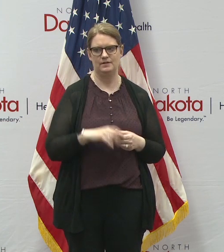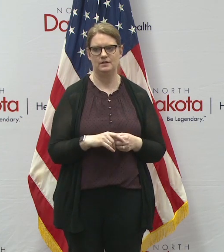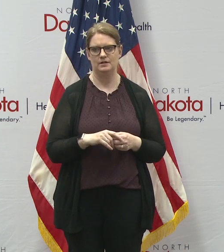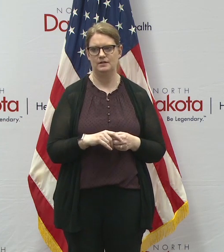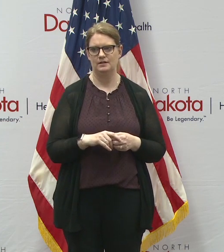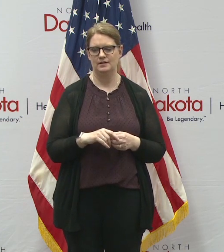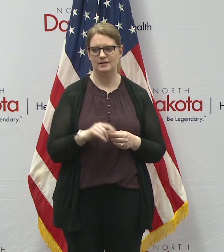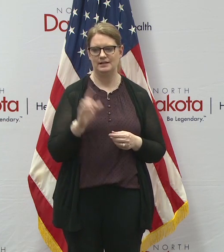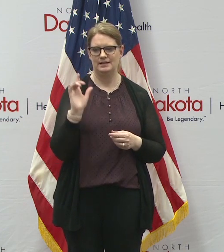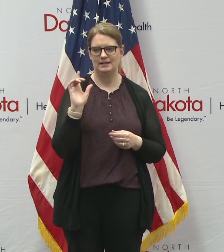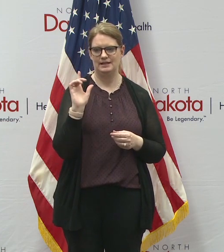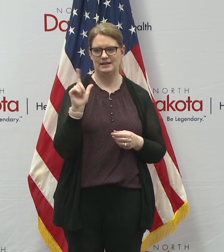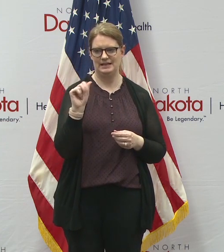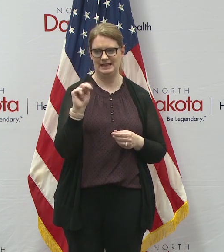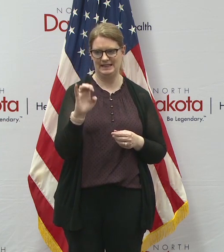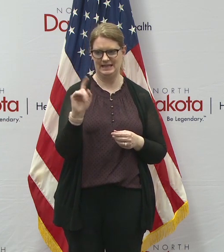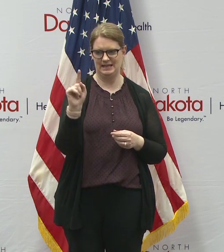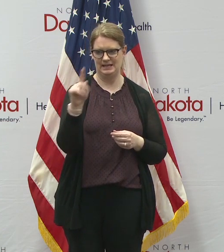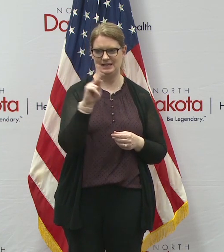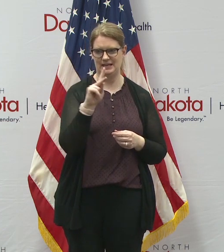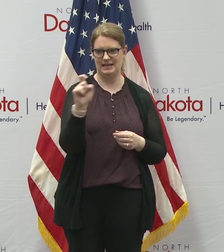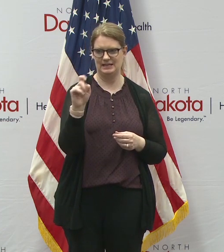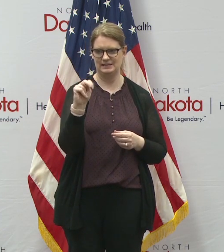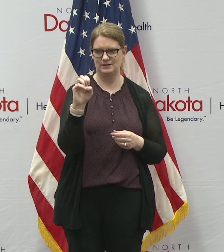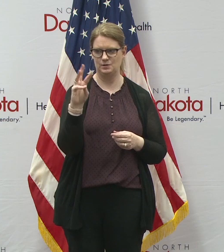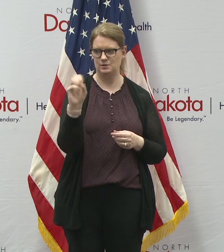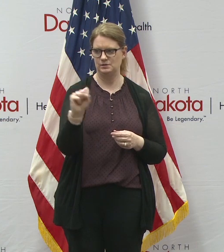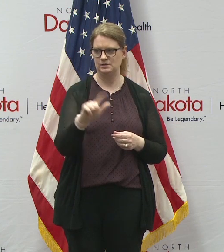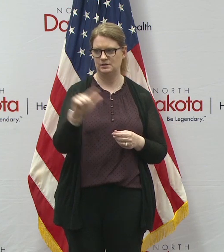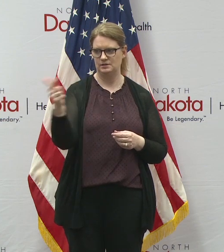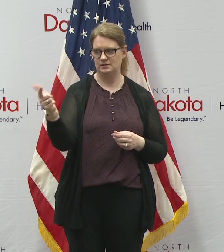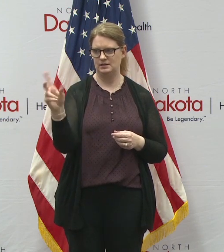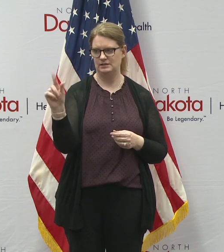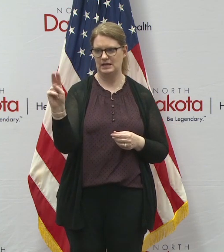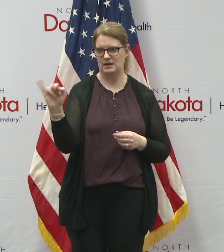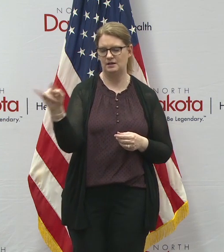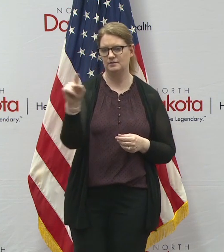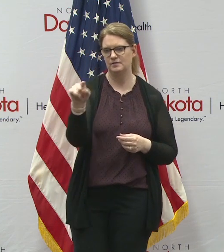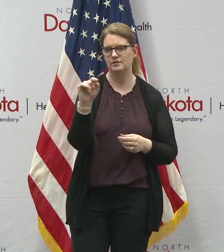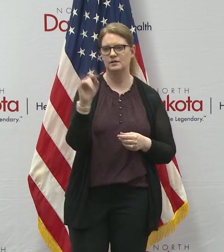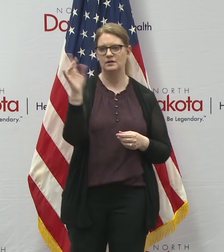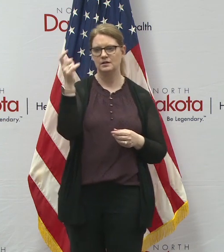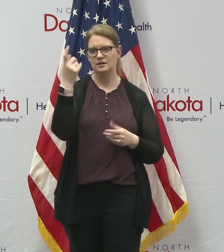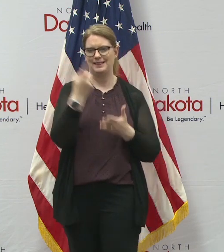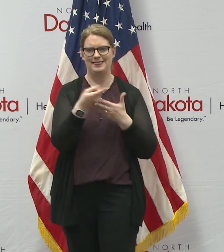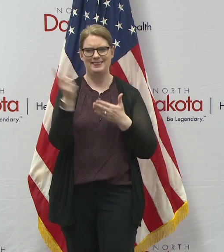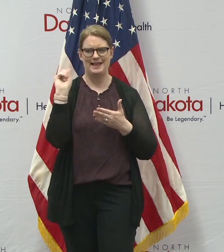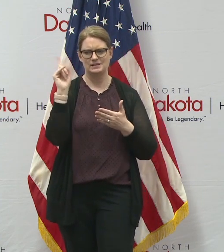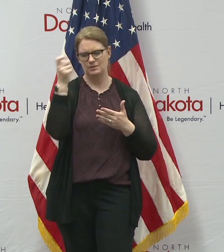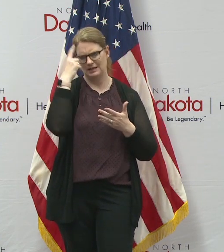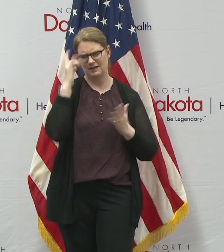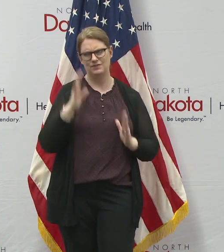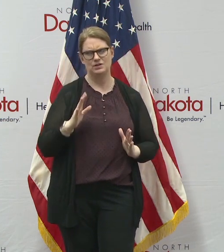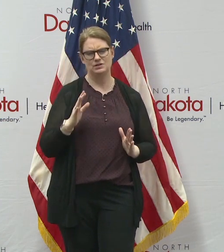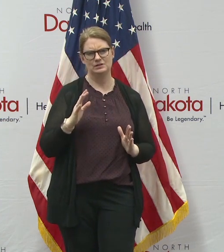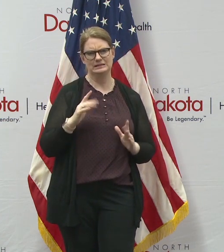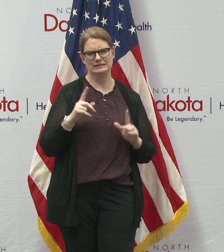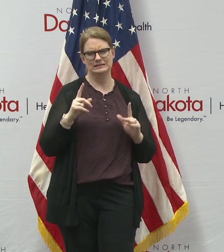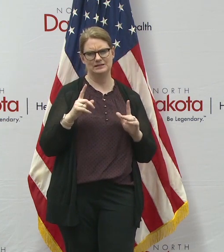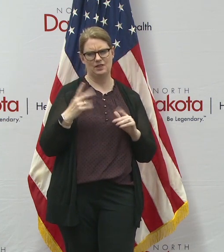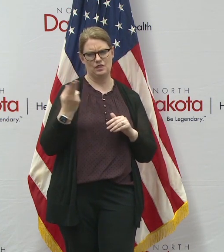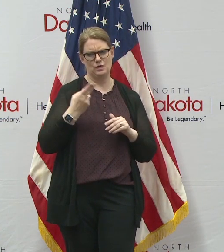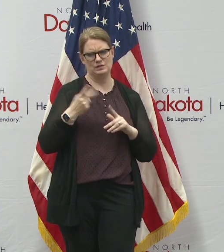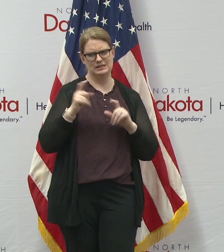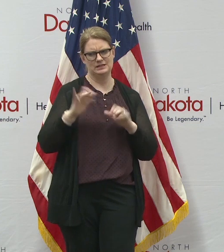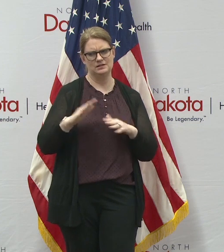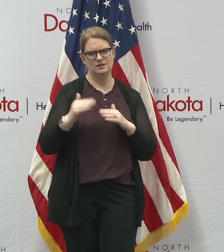I'm going to go to Lane from KX News, and then we'll go to one online. Governor, last week, I believe it was on tests from Thursday, there